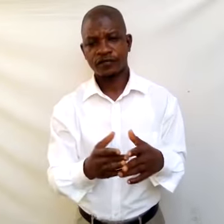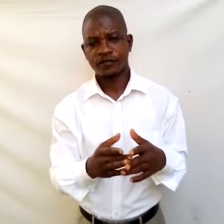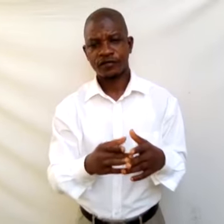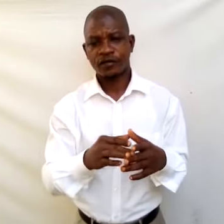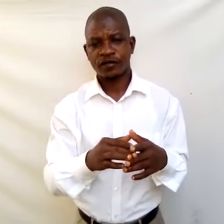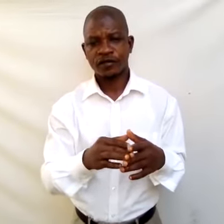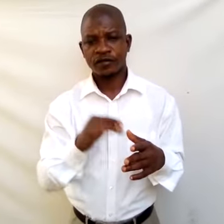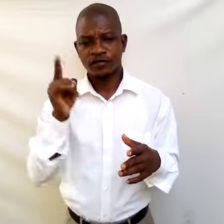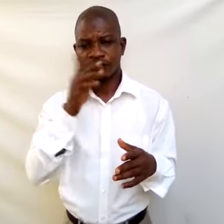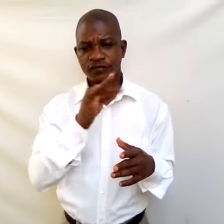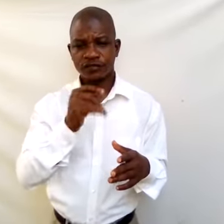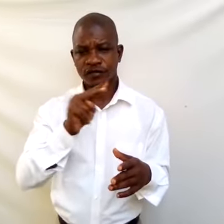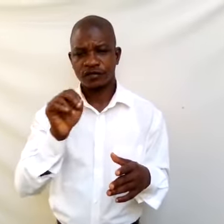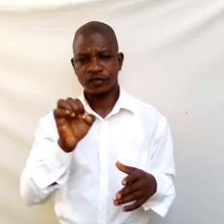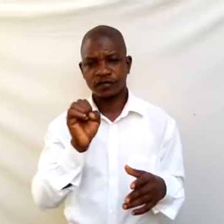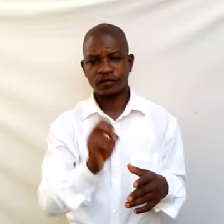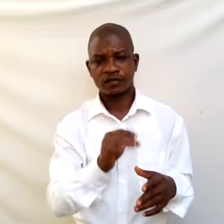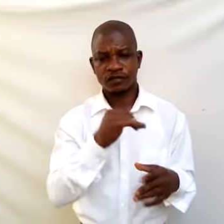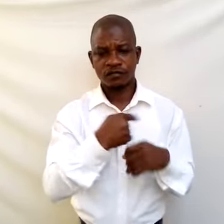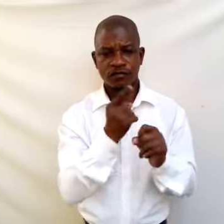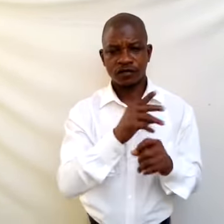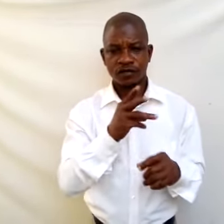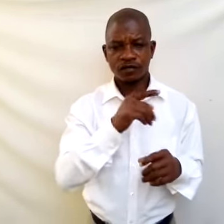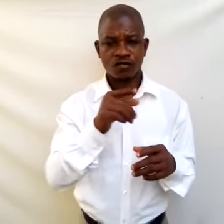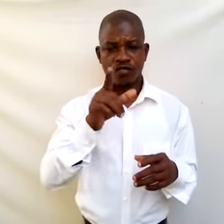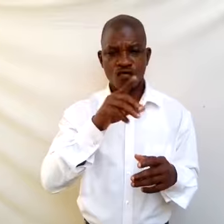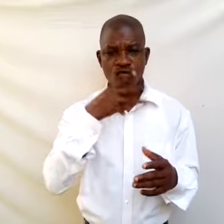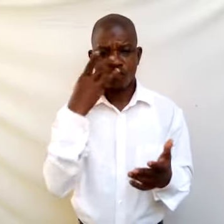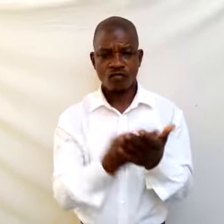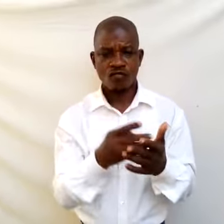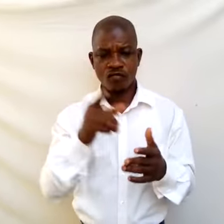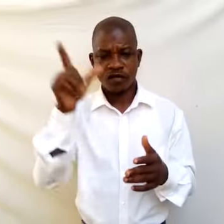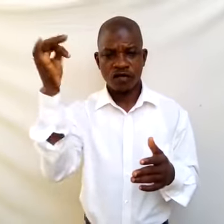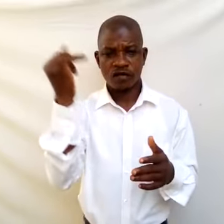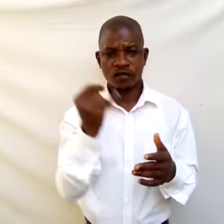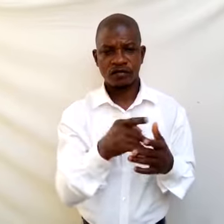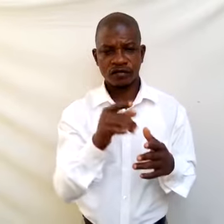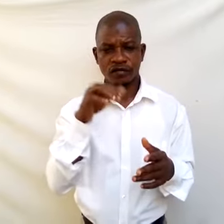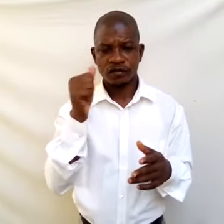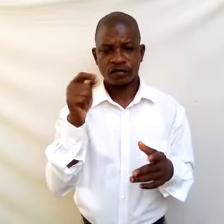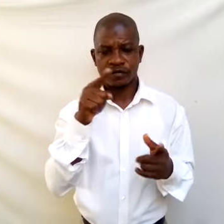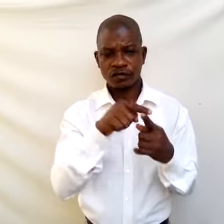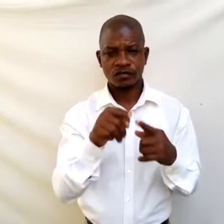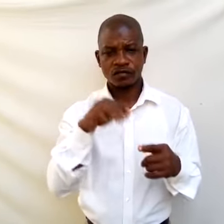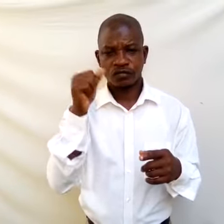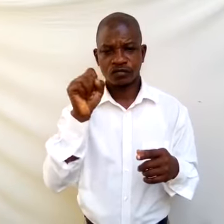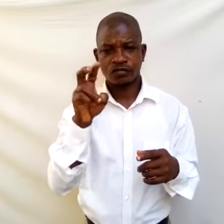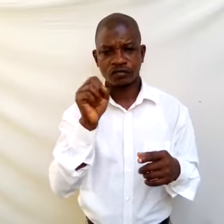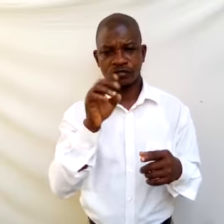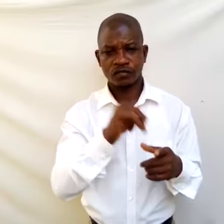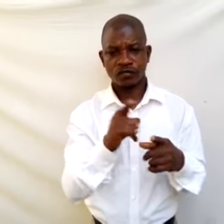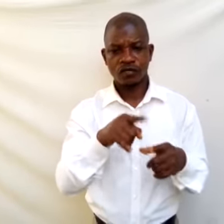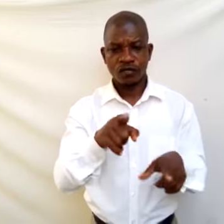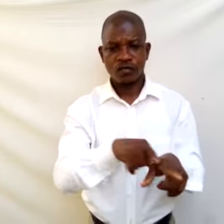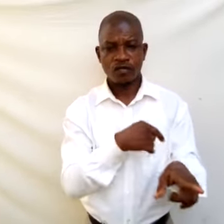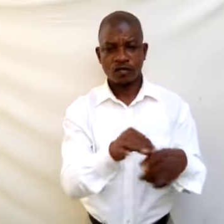net. Make a well-labeled diagram 10 to 12 centimeters long of sweep net.